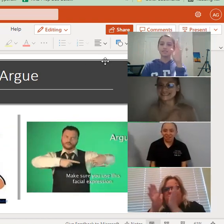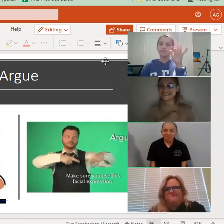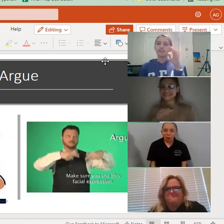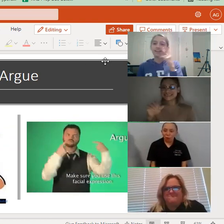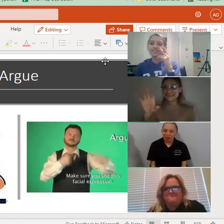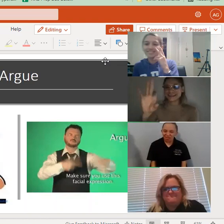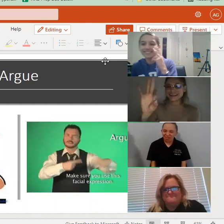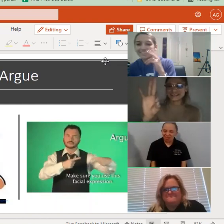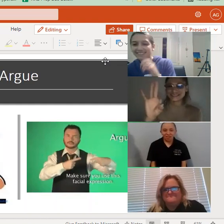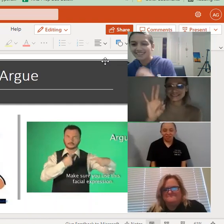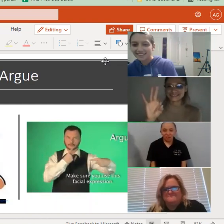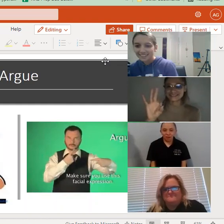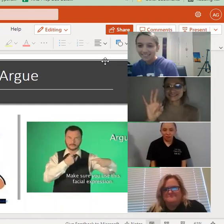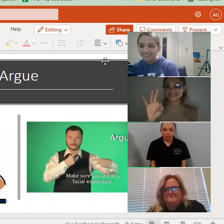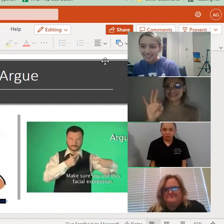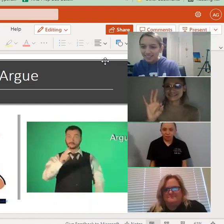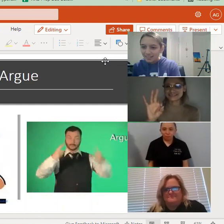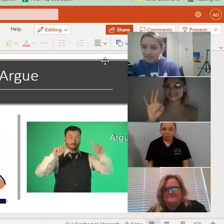I've seen that.